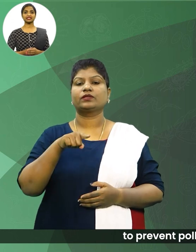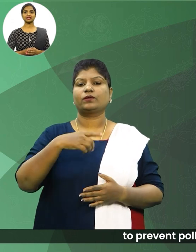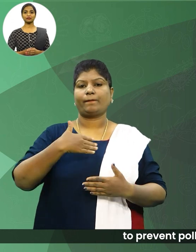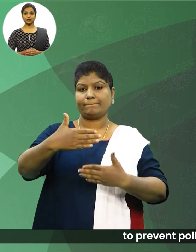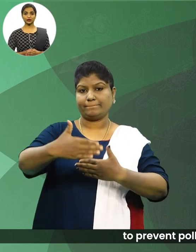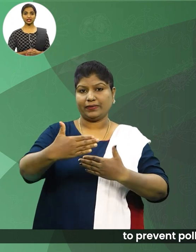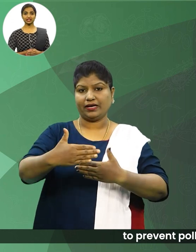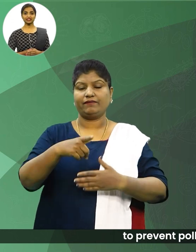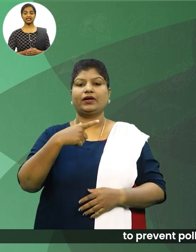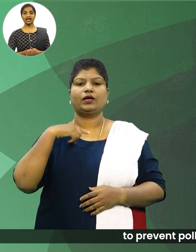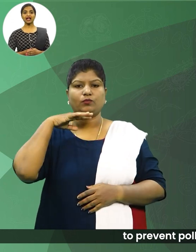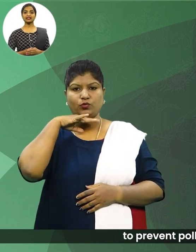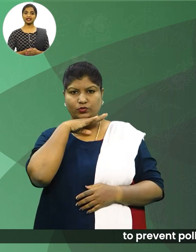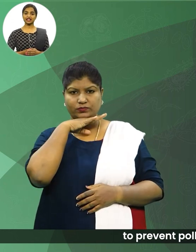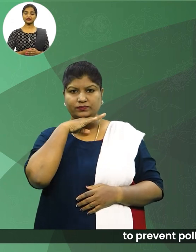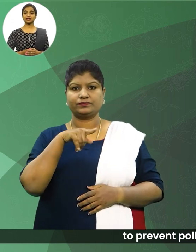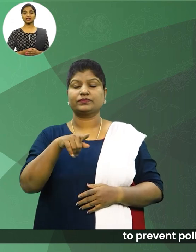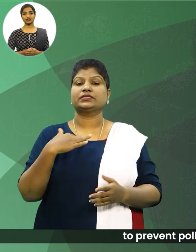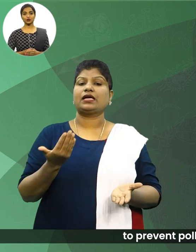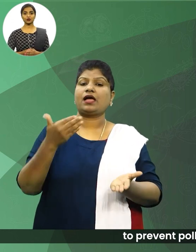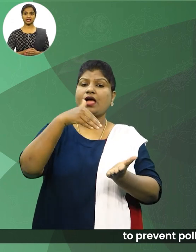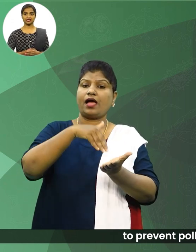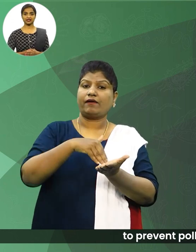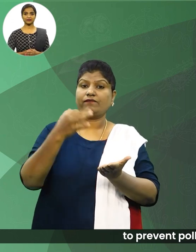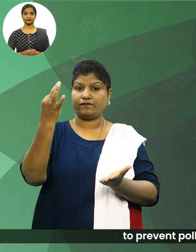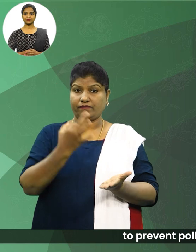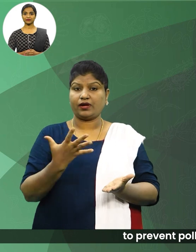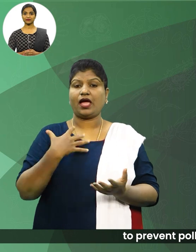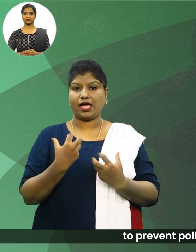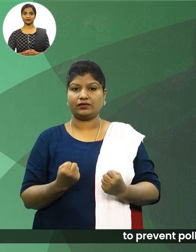pollution and recover resources.